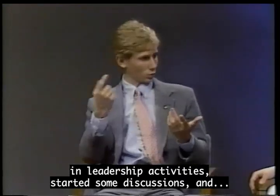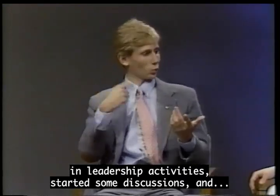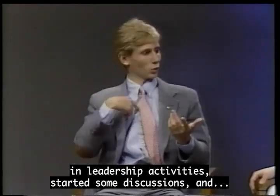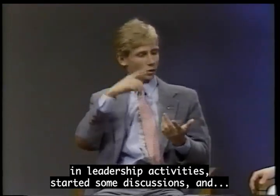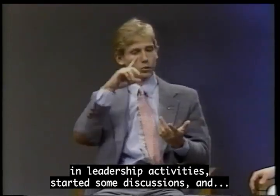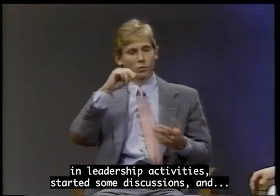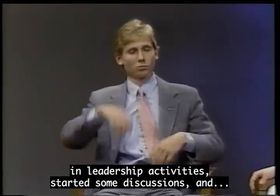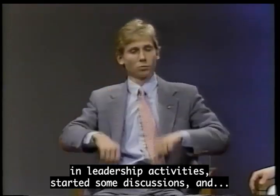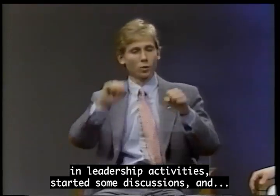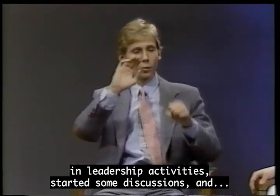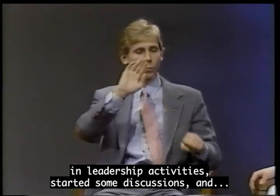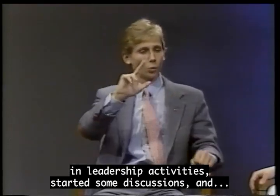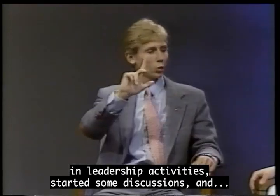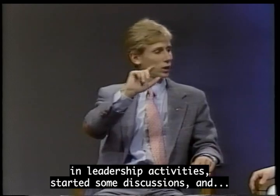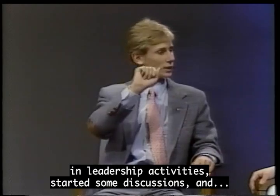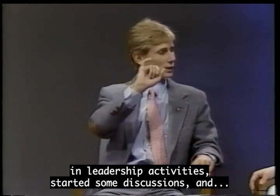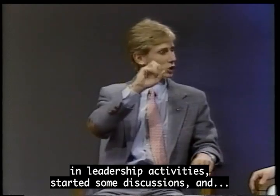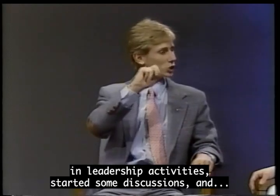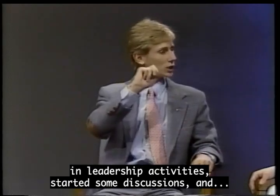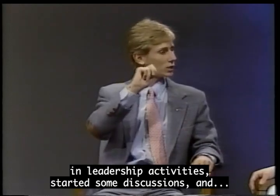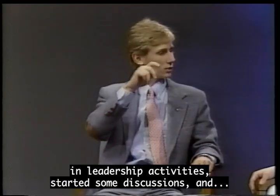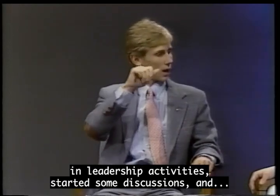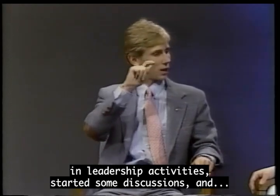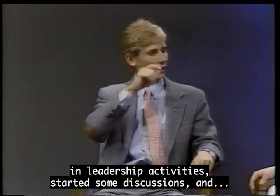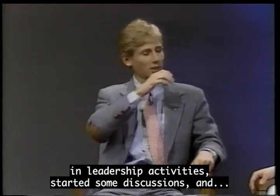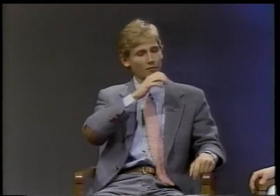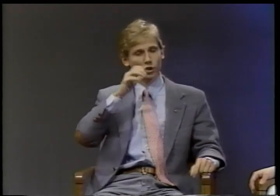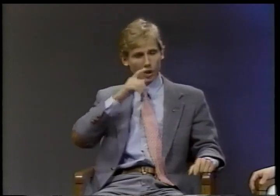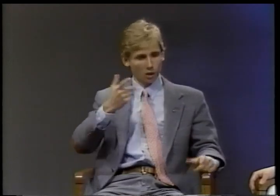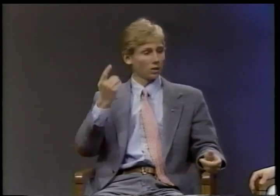some discussions, and